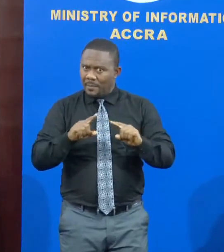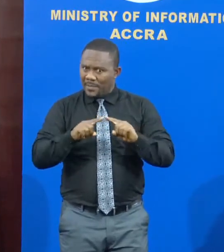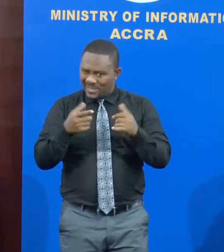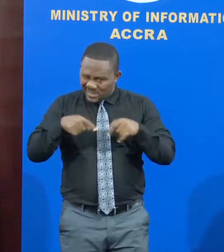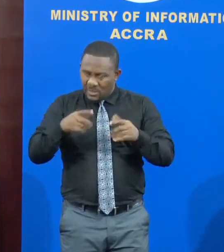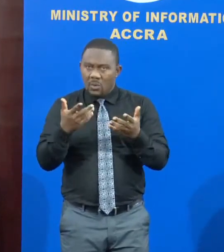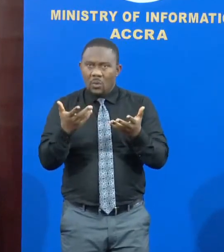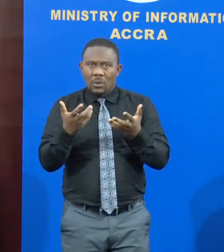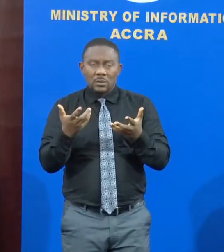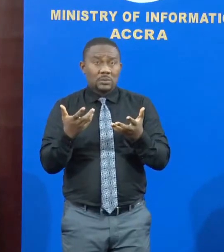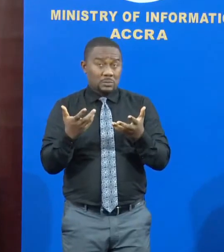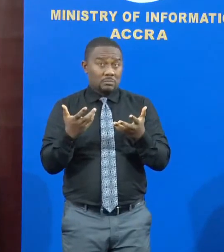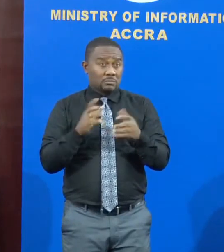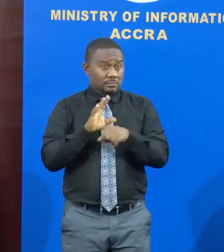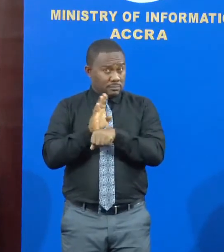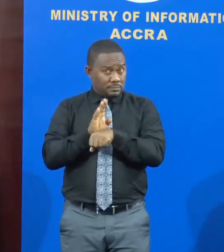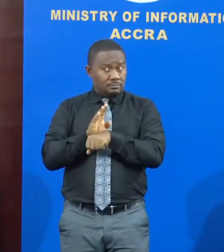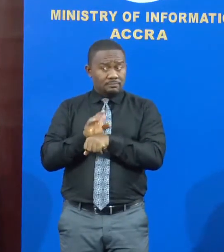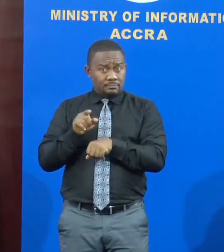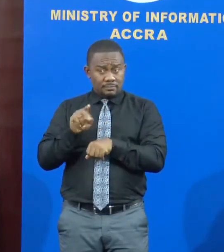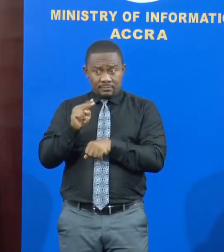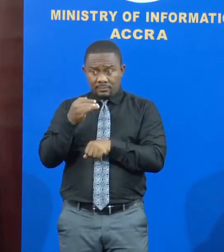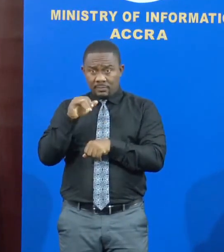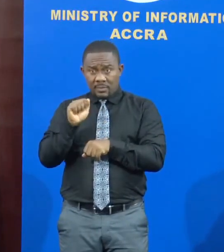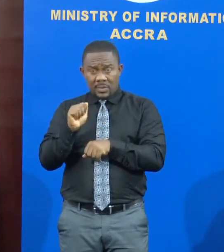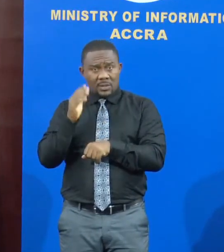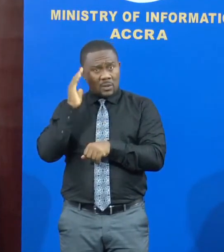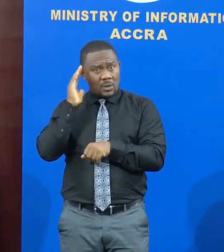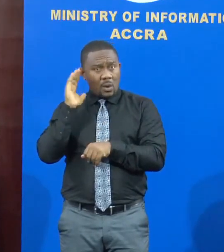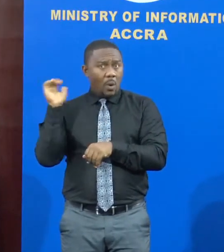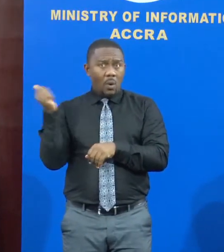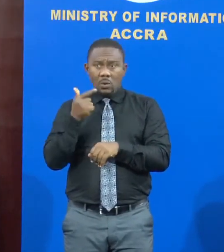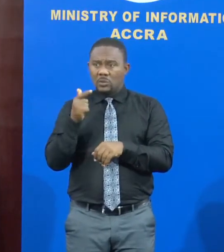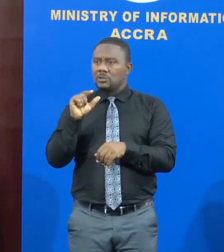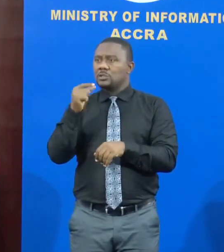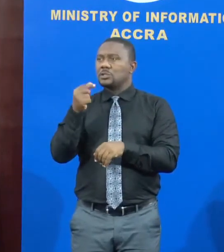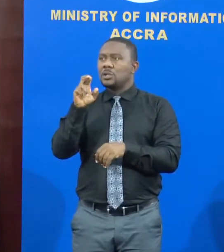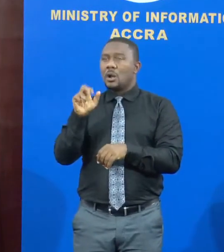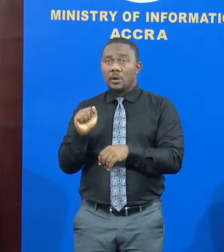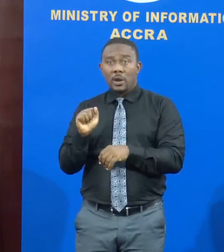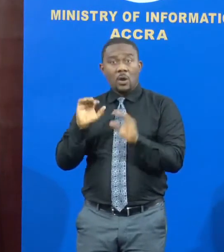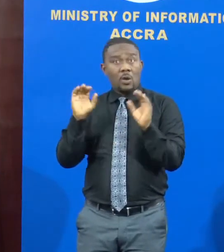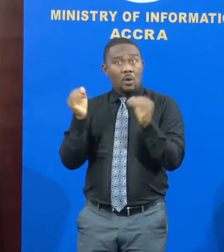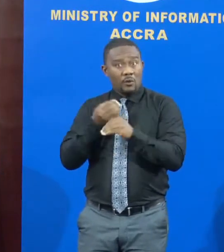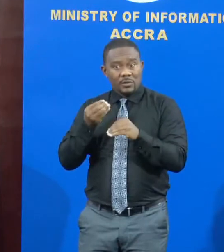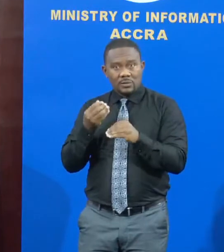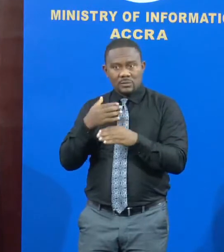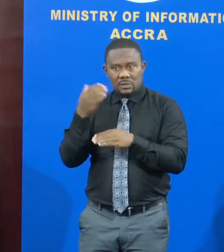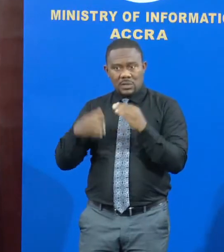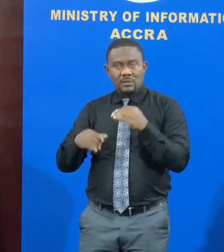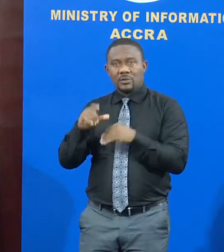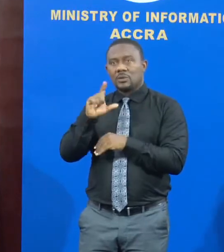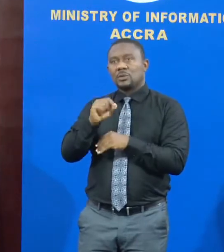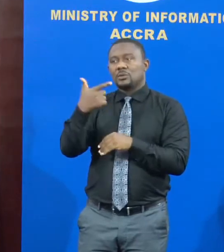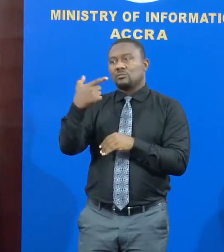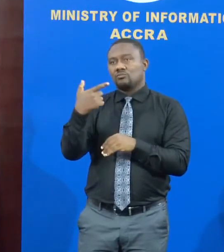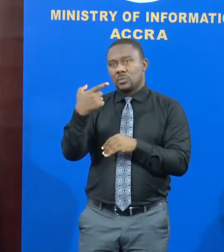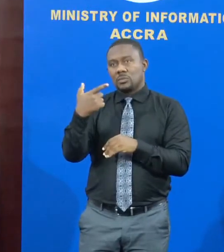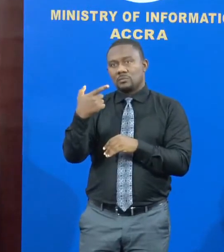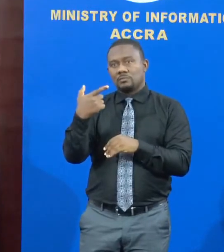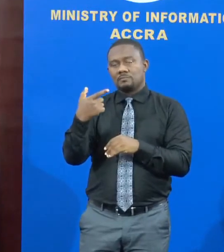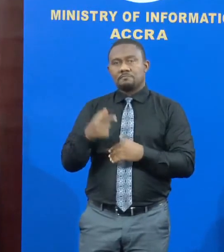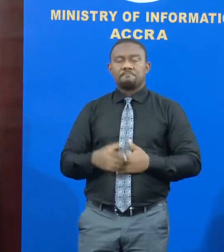business. NIA will establish offices in all 70 GRA offices across the country by the end of 2021, all